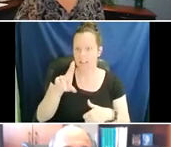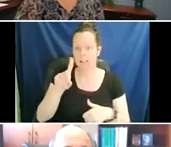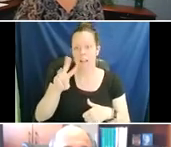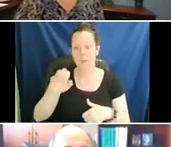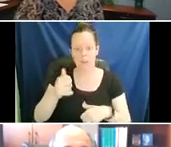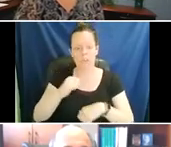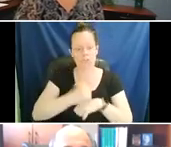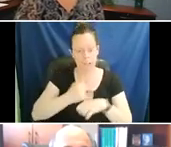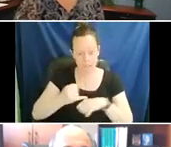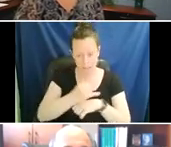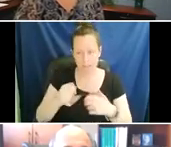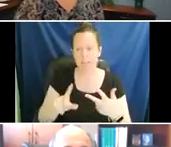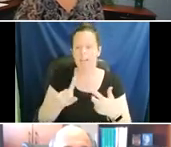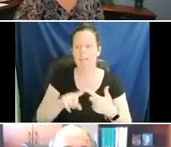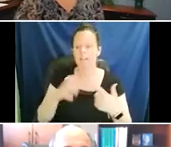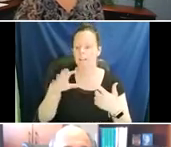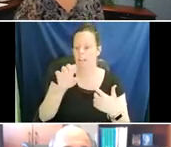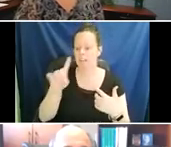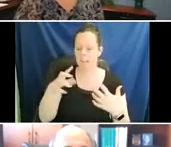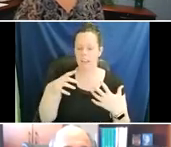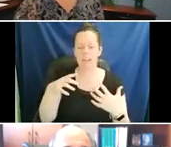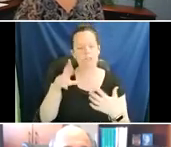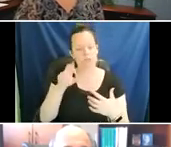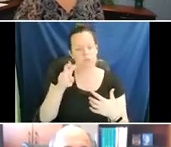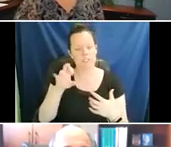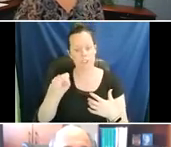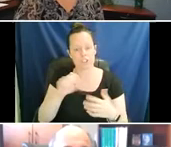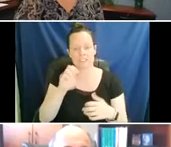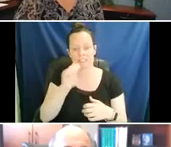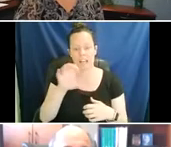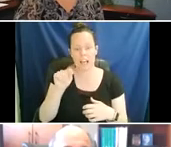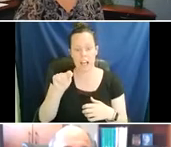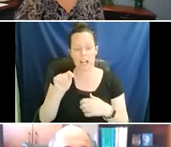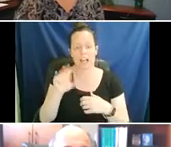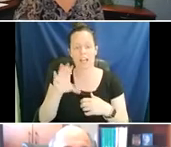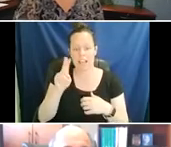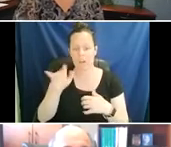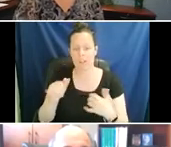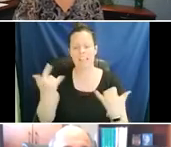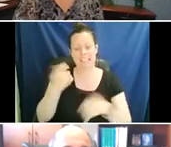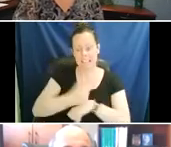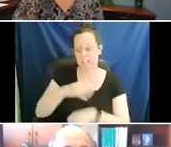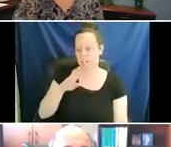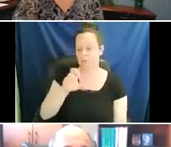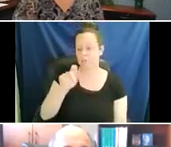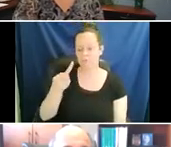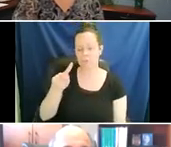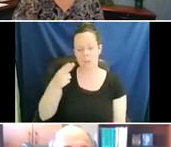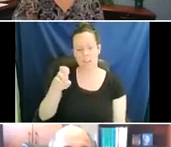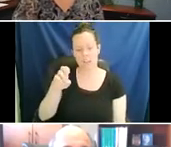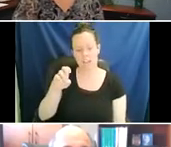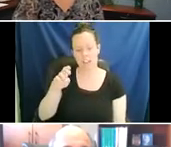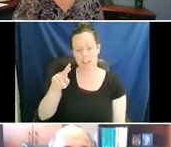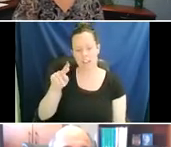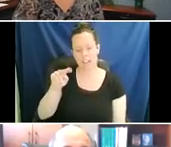Department, Ed Rivers of the Scott County Health Department, and today we have Brooke Hendrickx, who is with the Child Abuse Council. She will